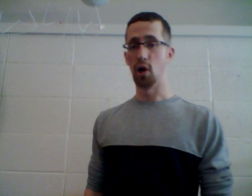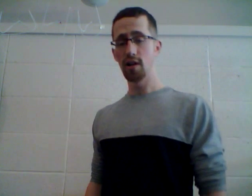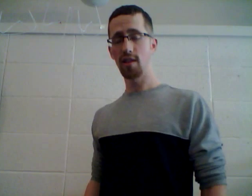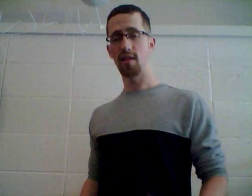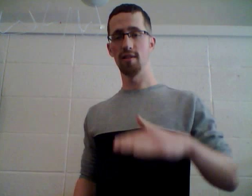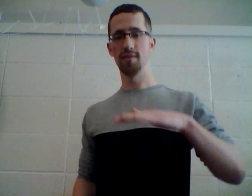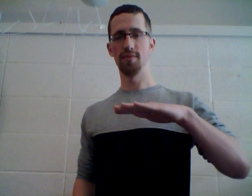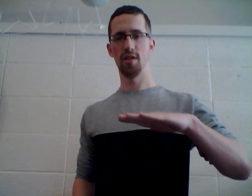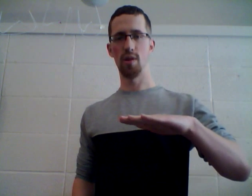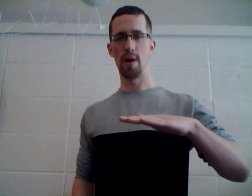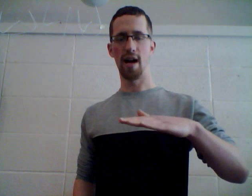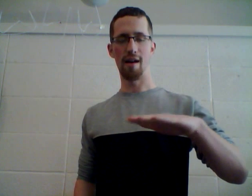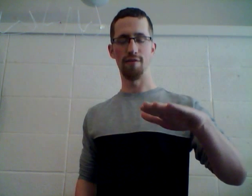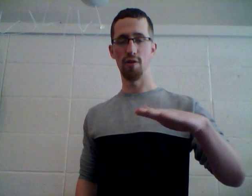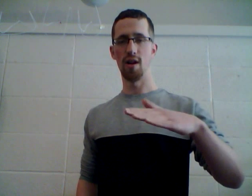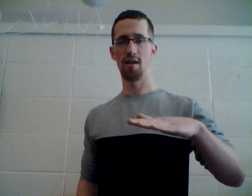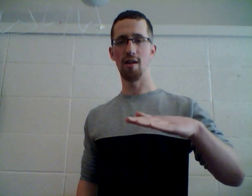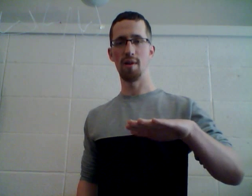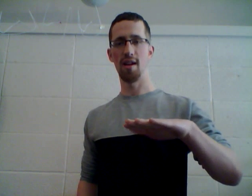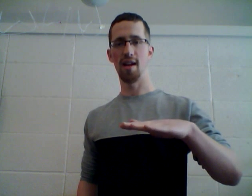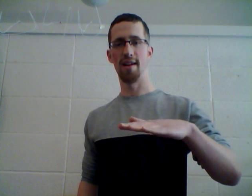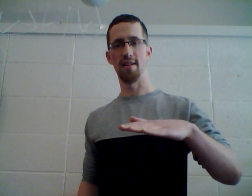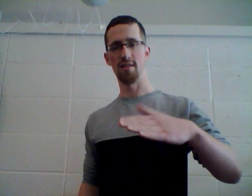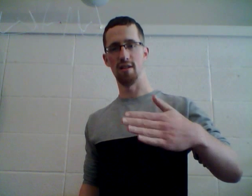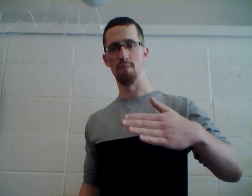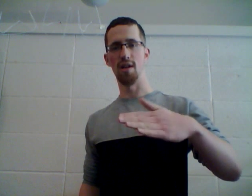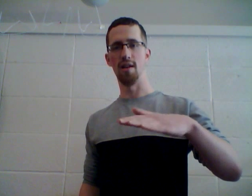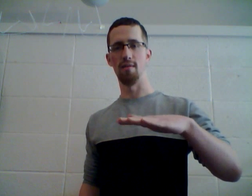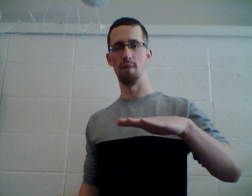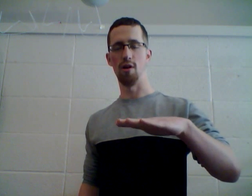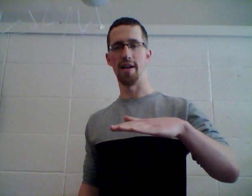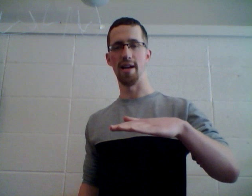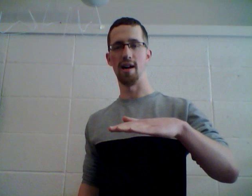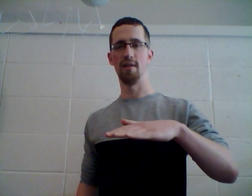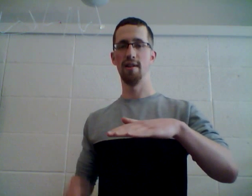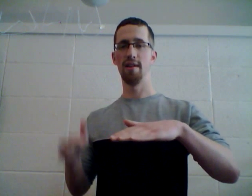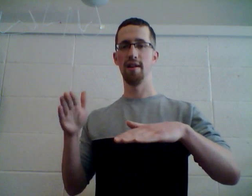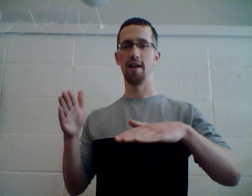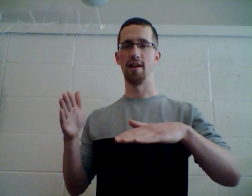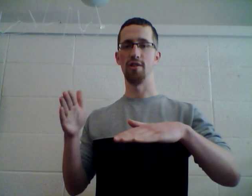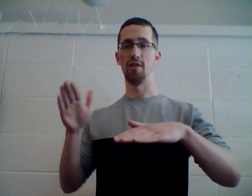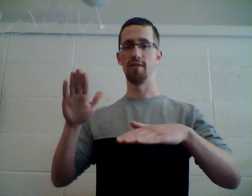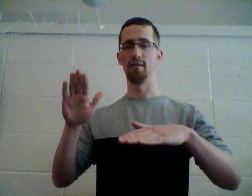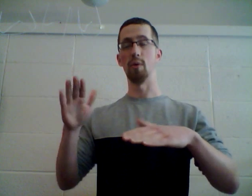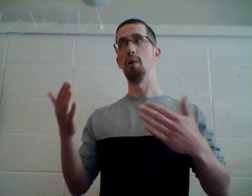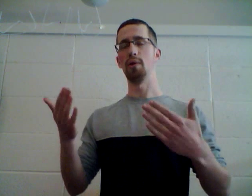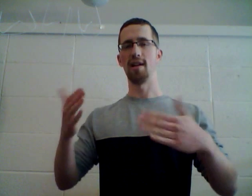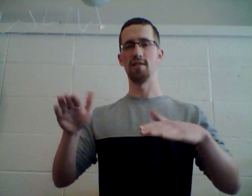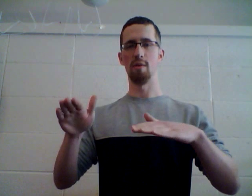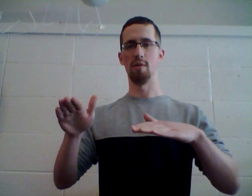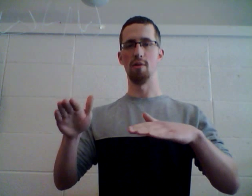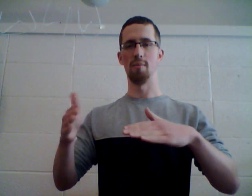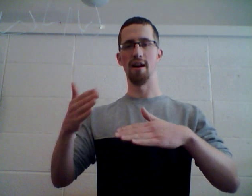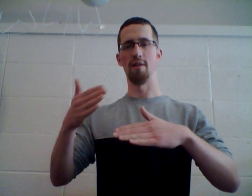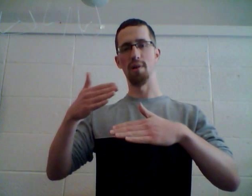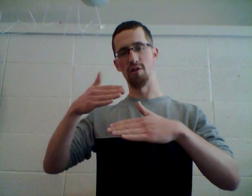Birth, you have your non-dominant hand is going to be palm down, and both hands are going to be palm down, but